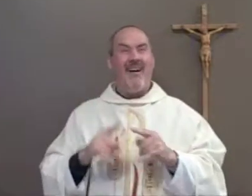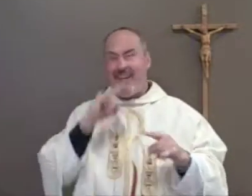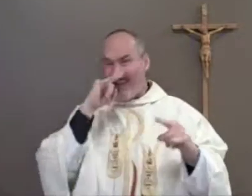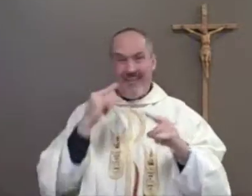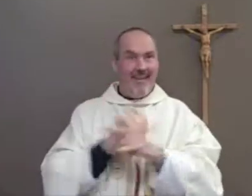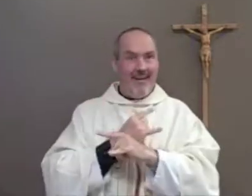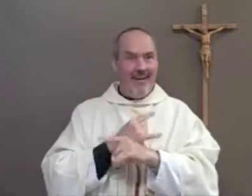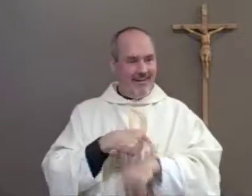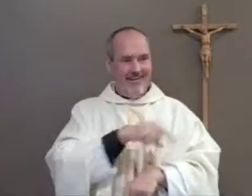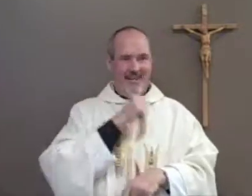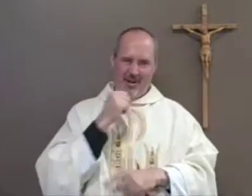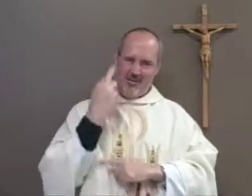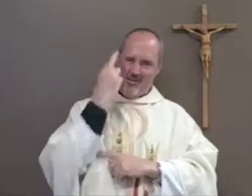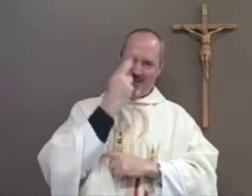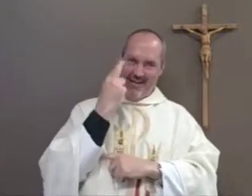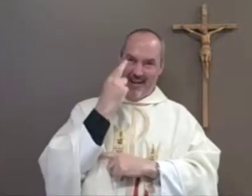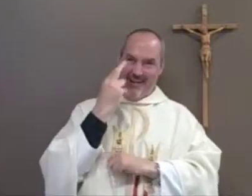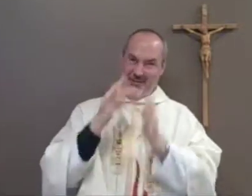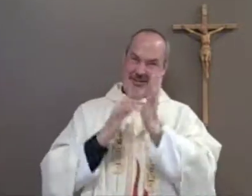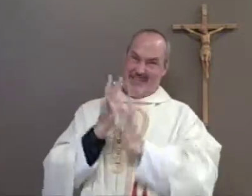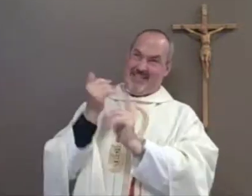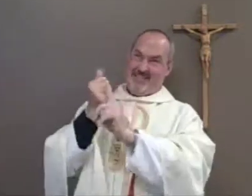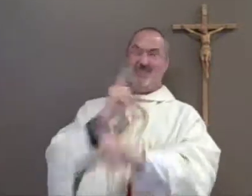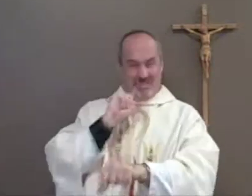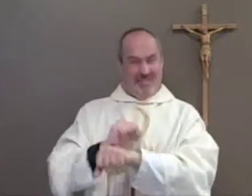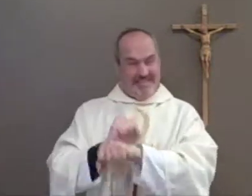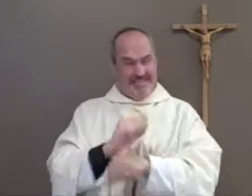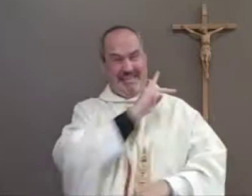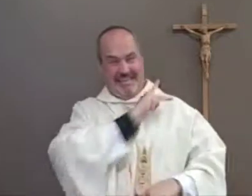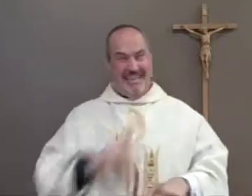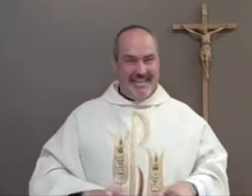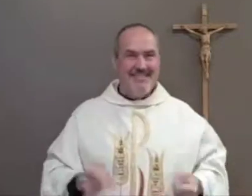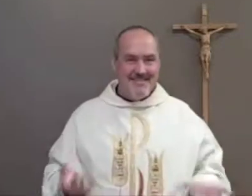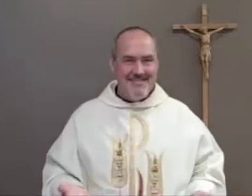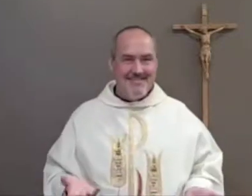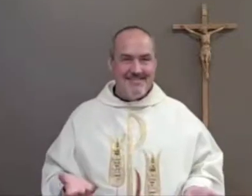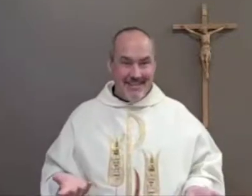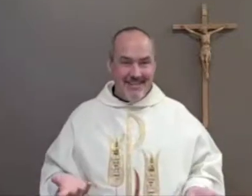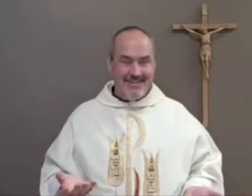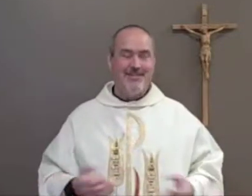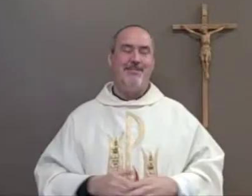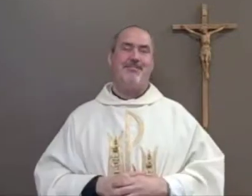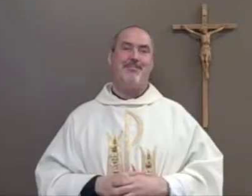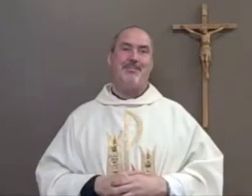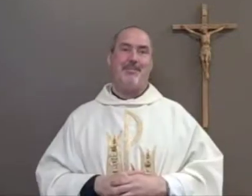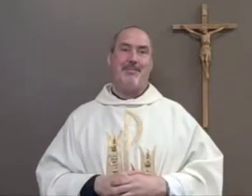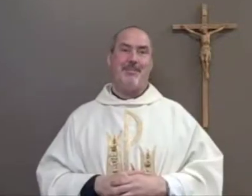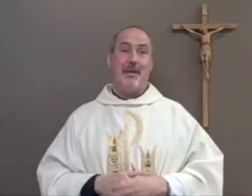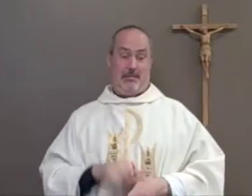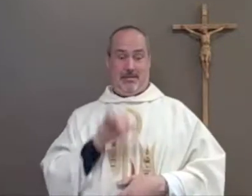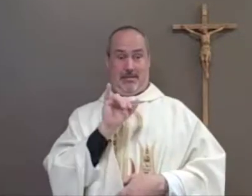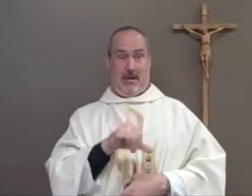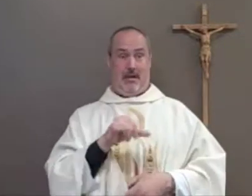Jews. And everybody mocked and chided him. But ironically, he really was the King of the Jews.